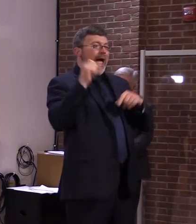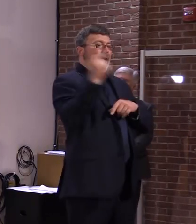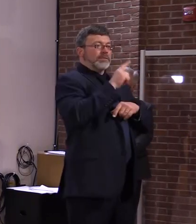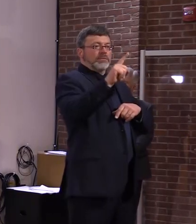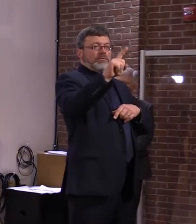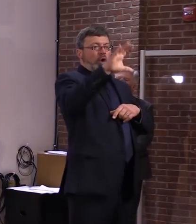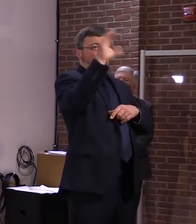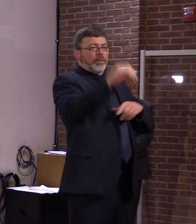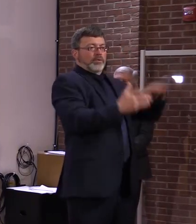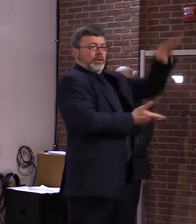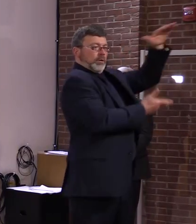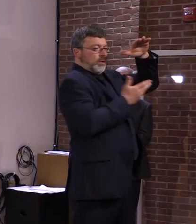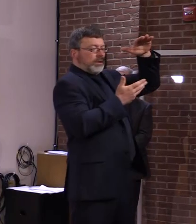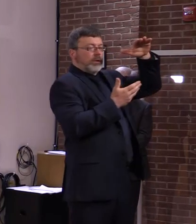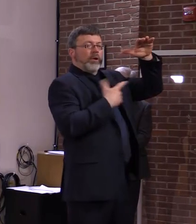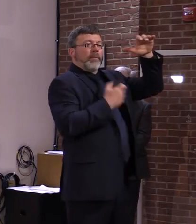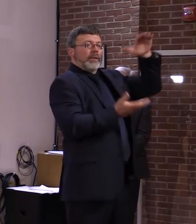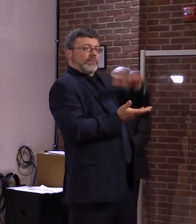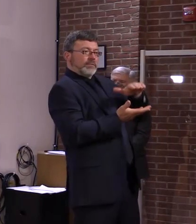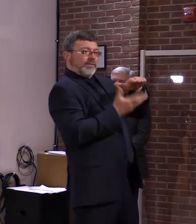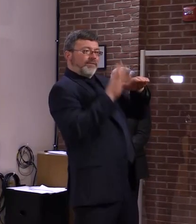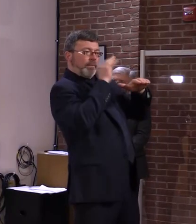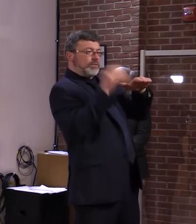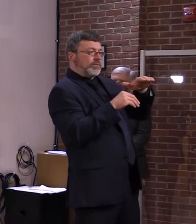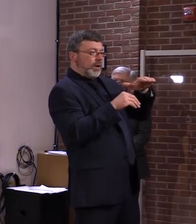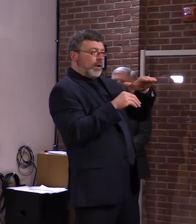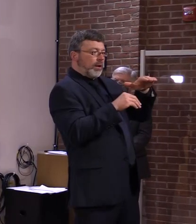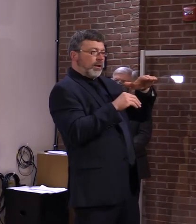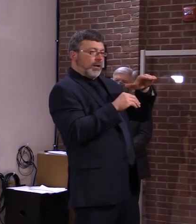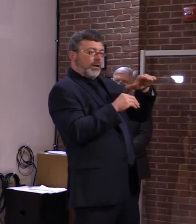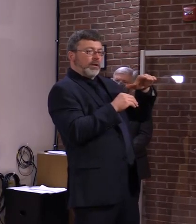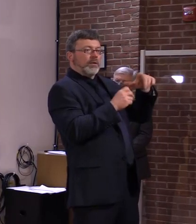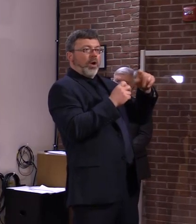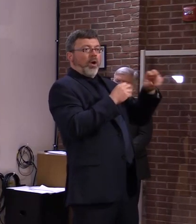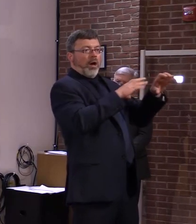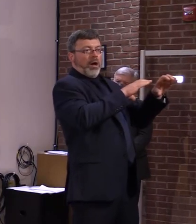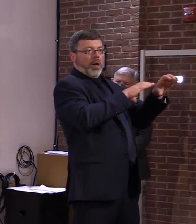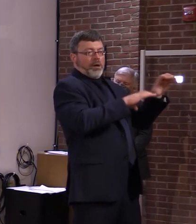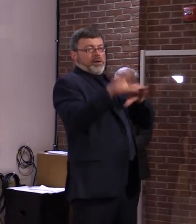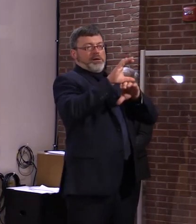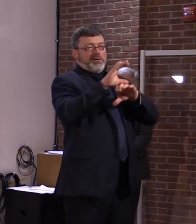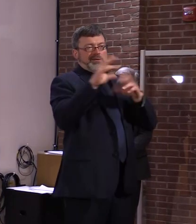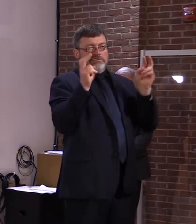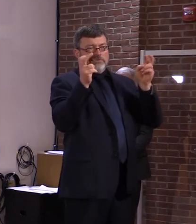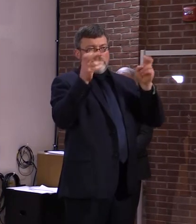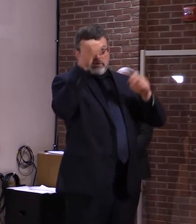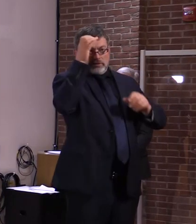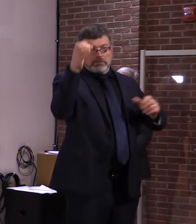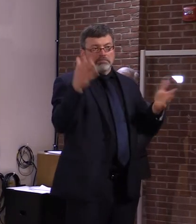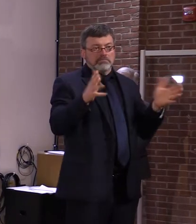maximum of that in order to get as much as we possibly could.